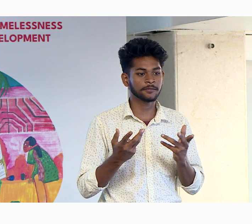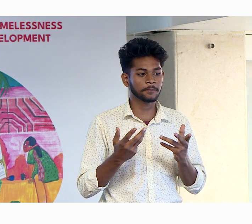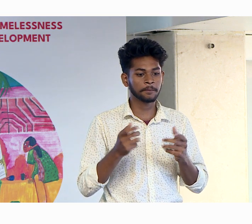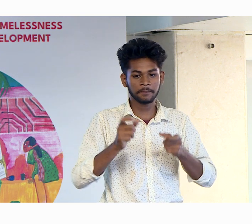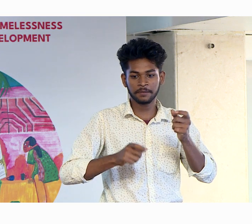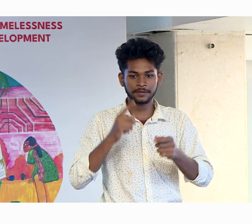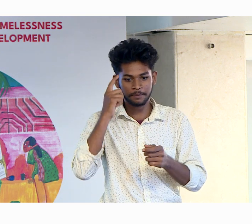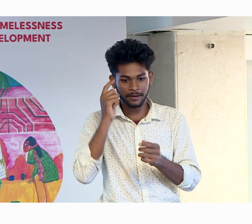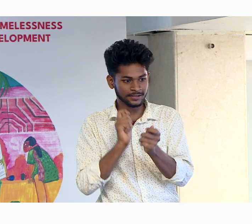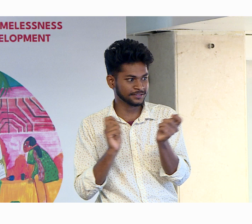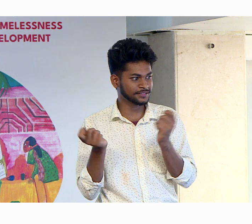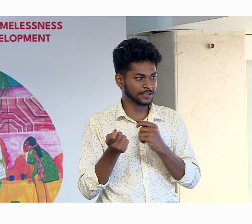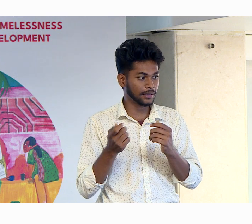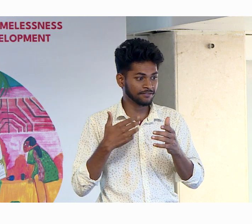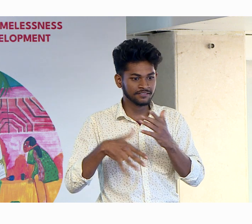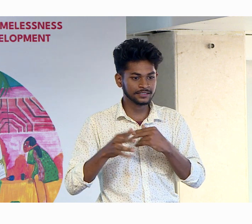improvements.